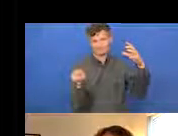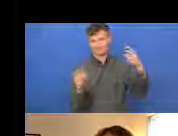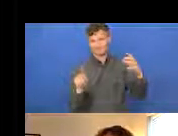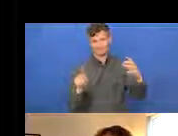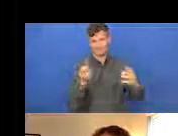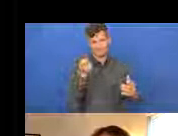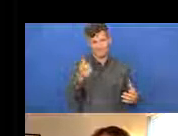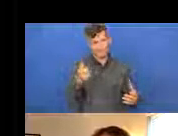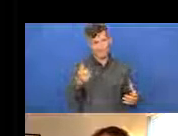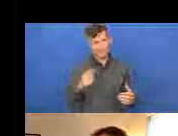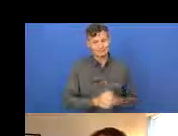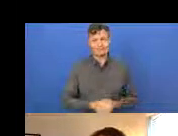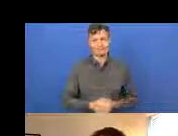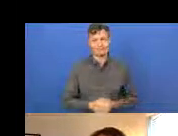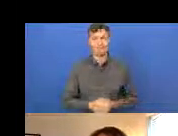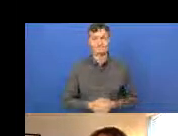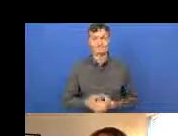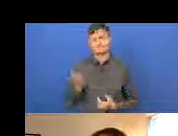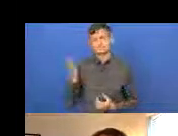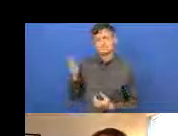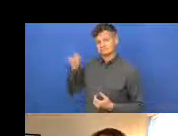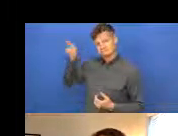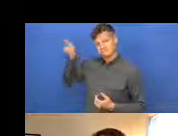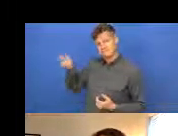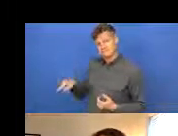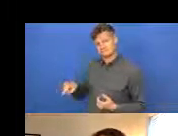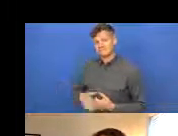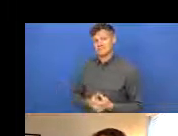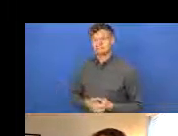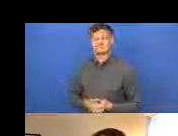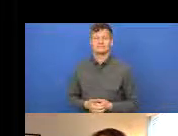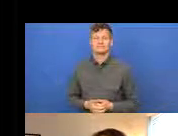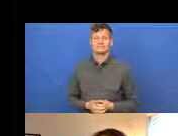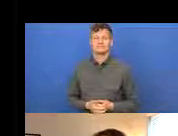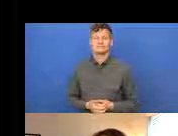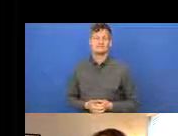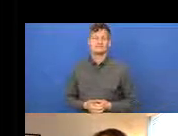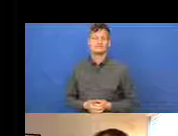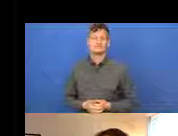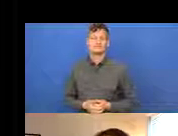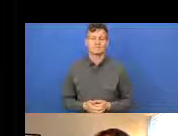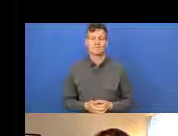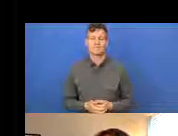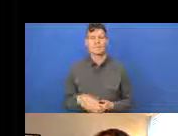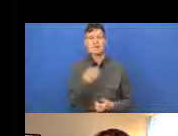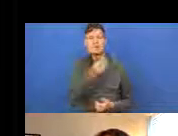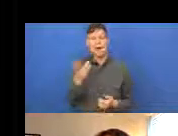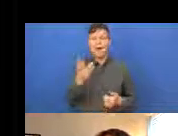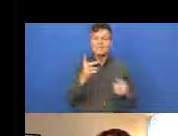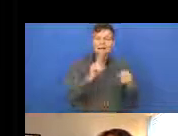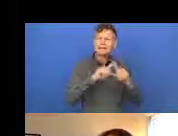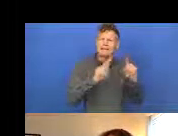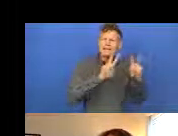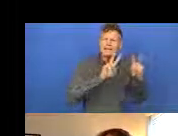And next slide, please. There's also significant gaps in the evidence relating to particular issue areas and populations. So